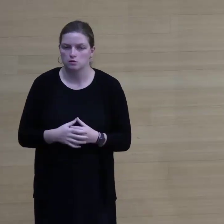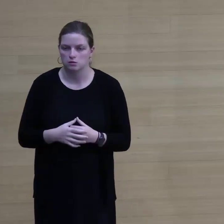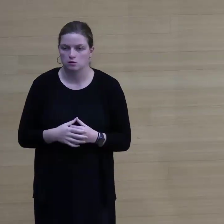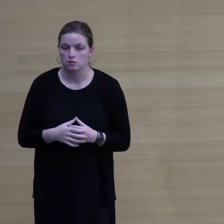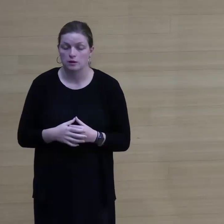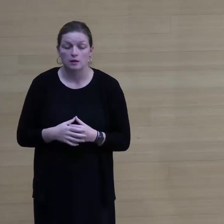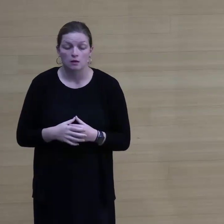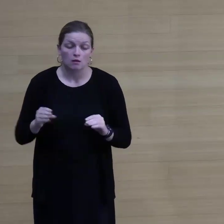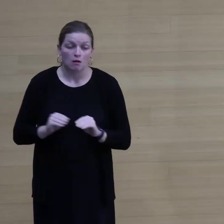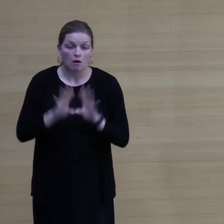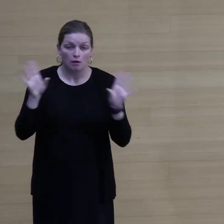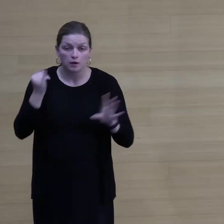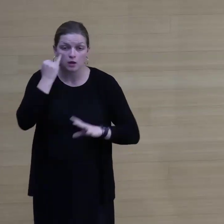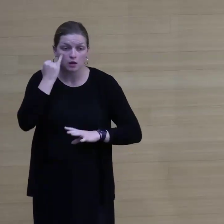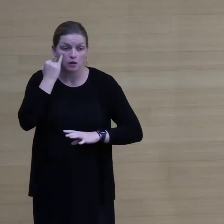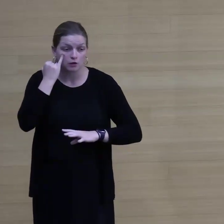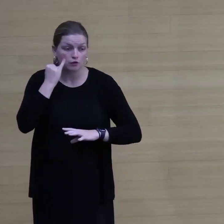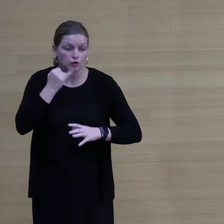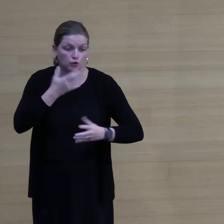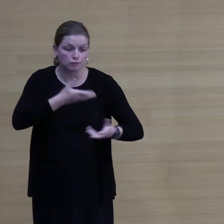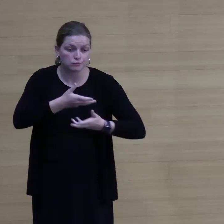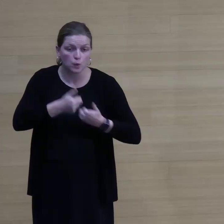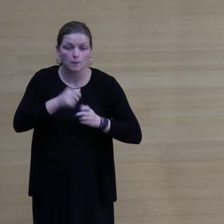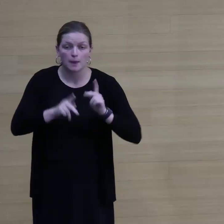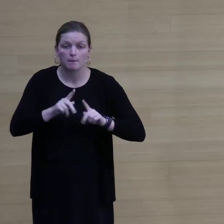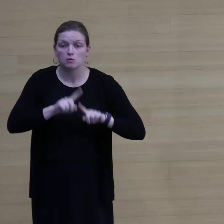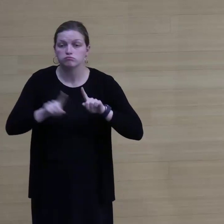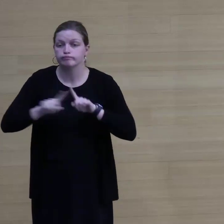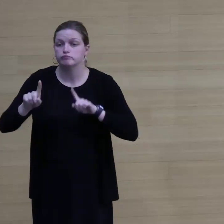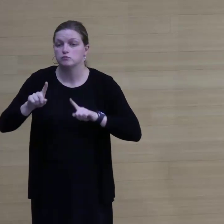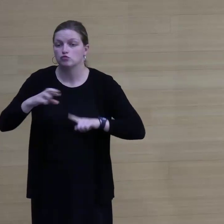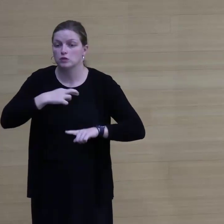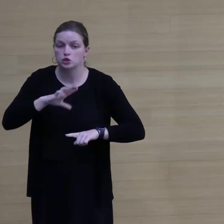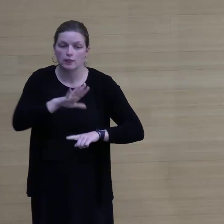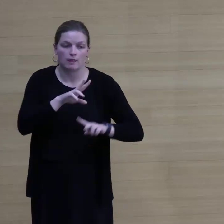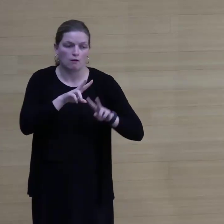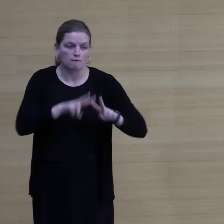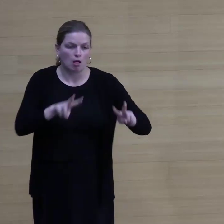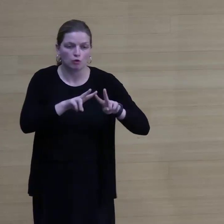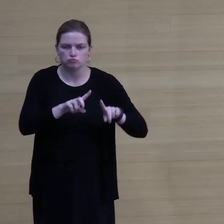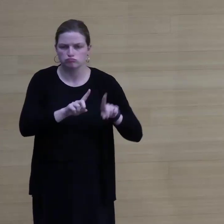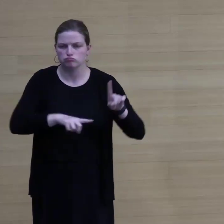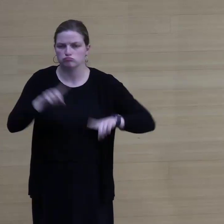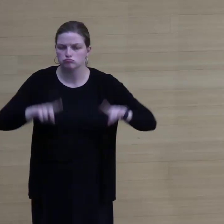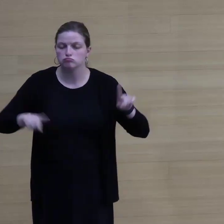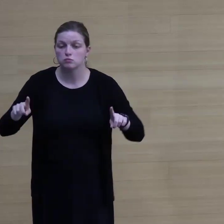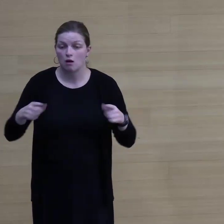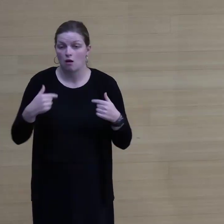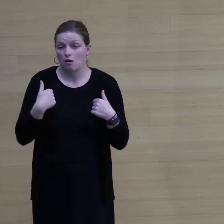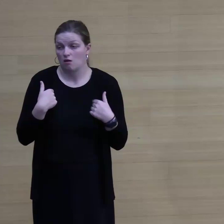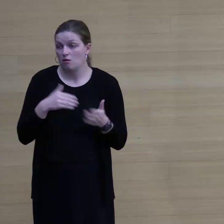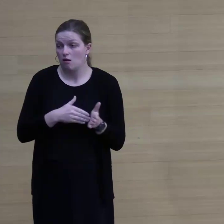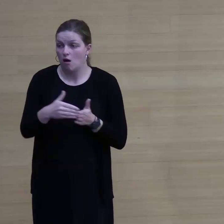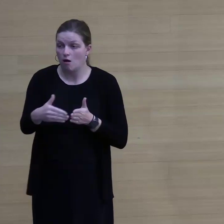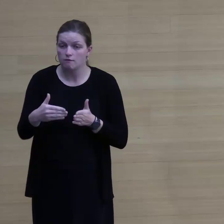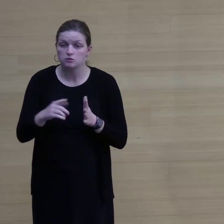Obviously, when you're working with folks with different religion, you're talking about them with their values, all of that. I often end up